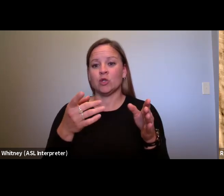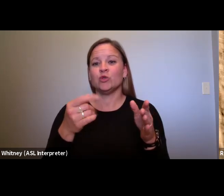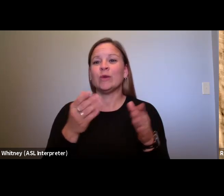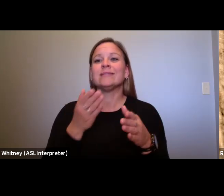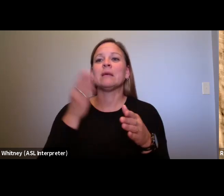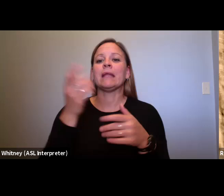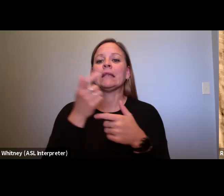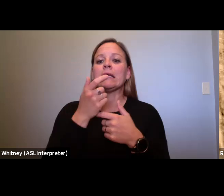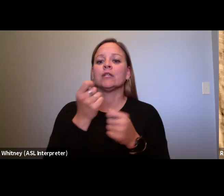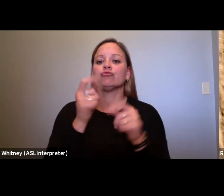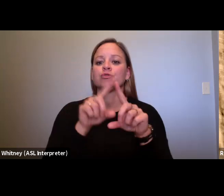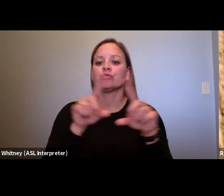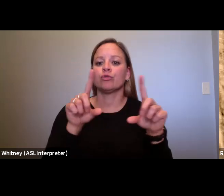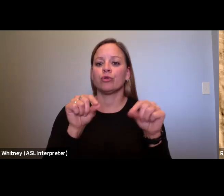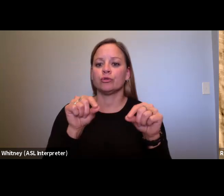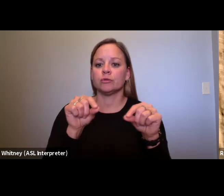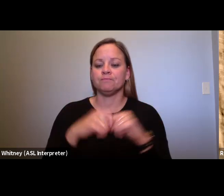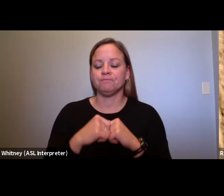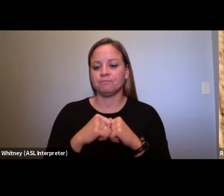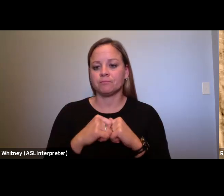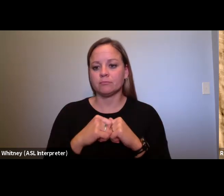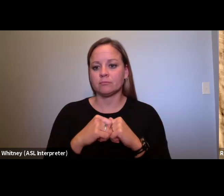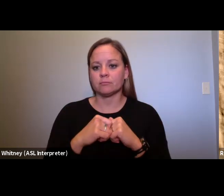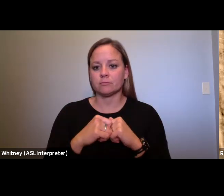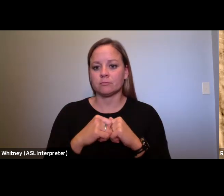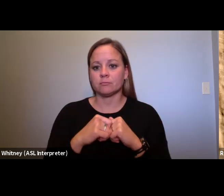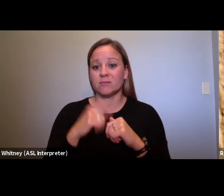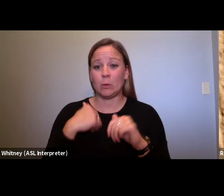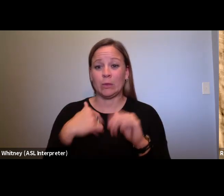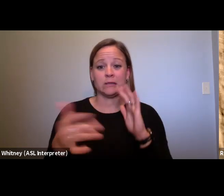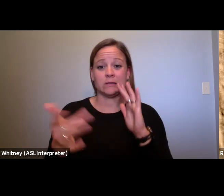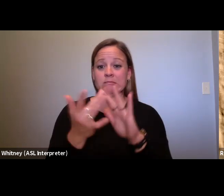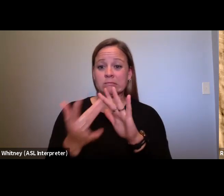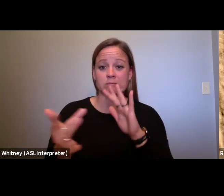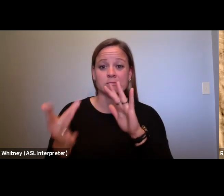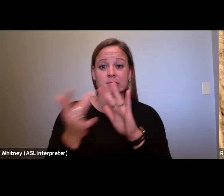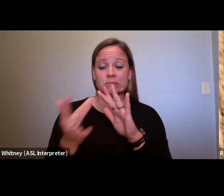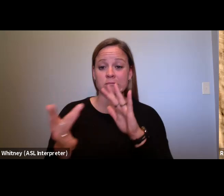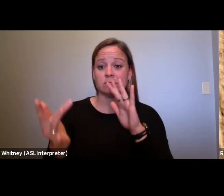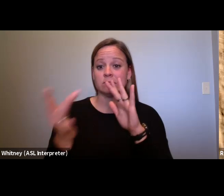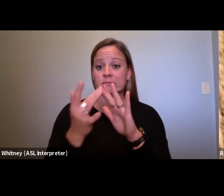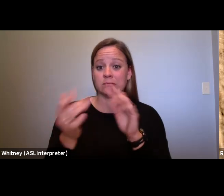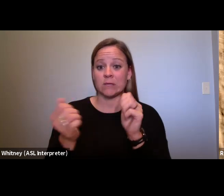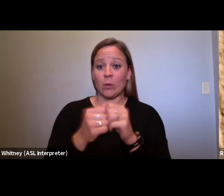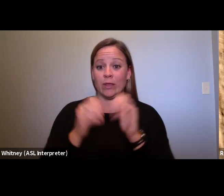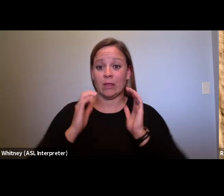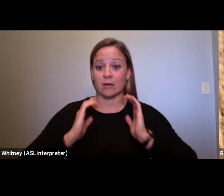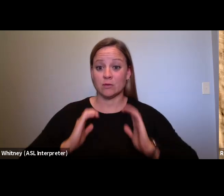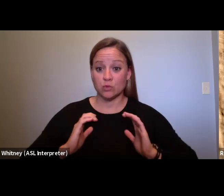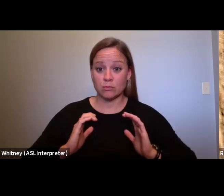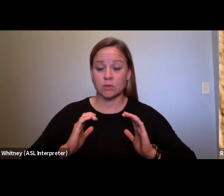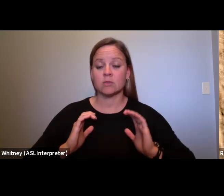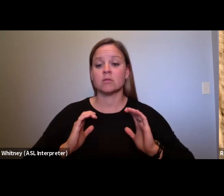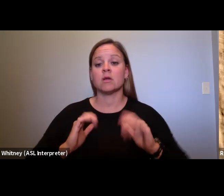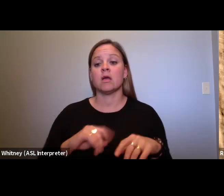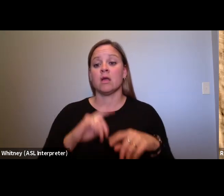interest cards. You know, we just stay in contact the best we can with the consumers. And